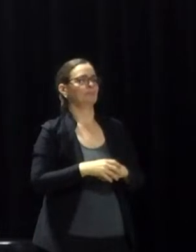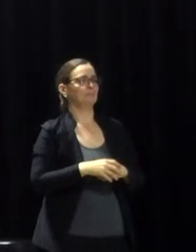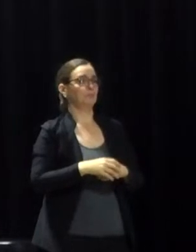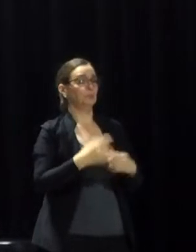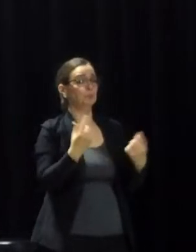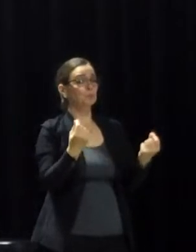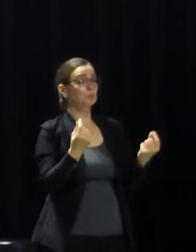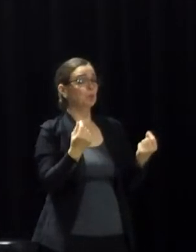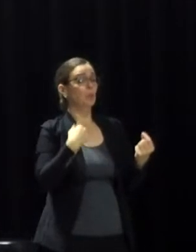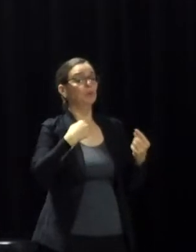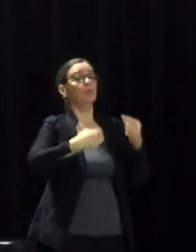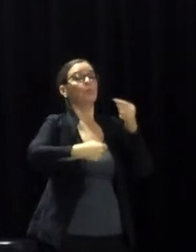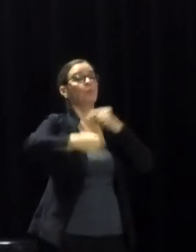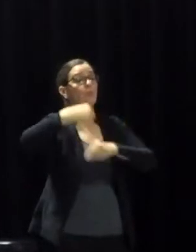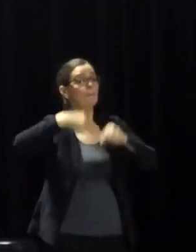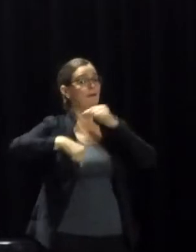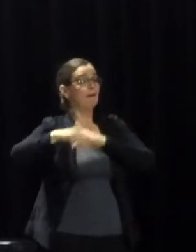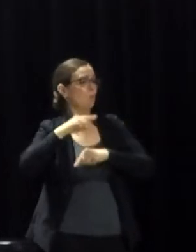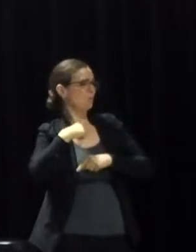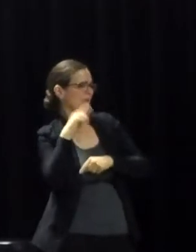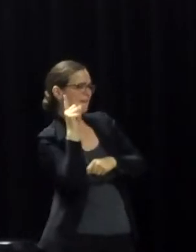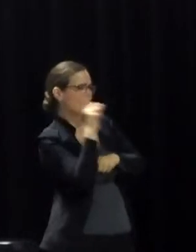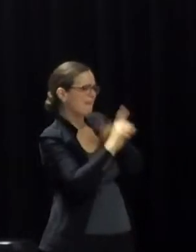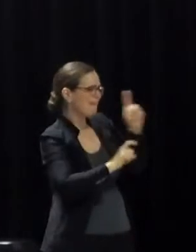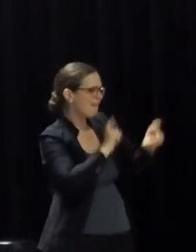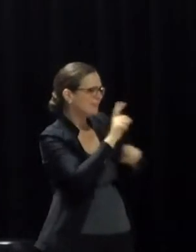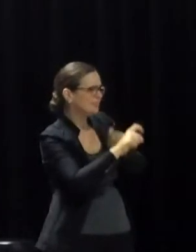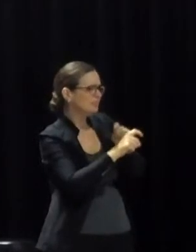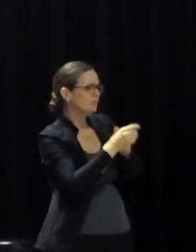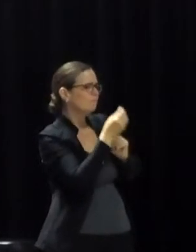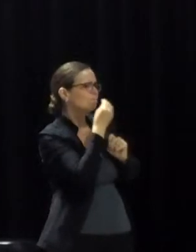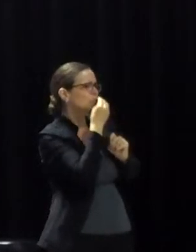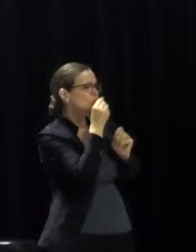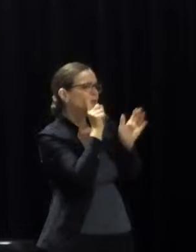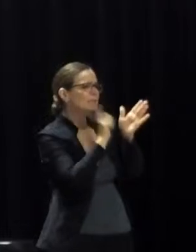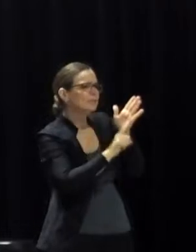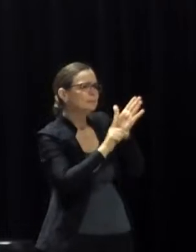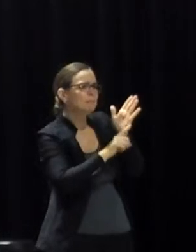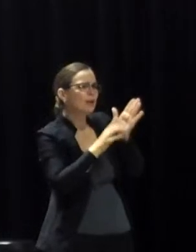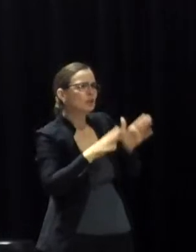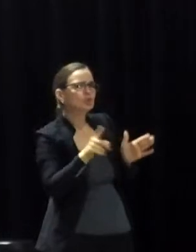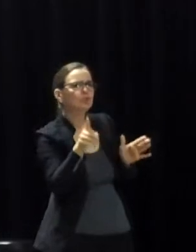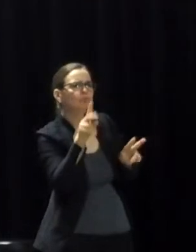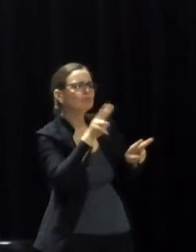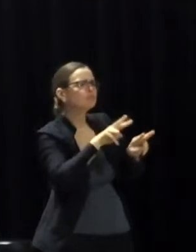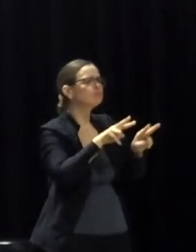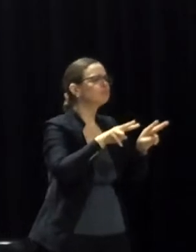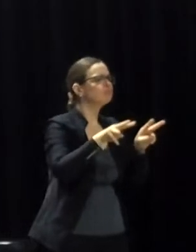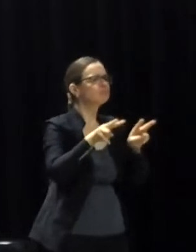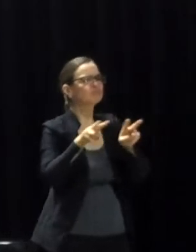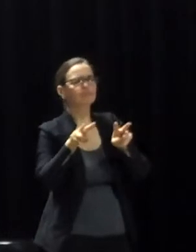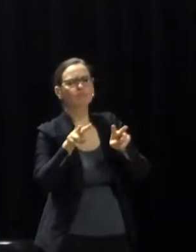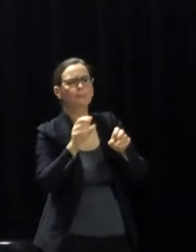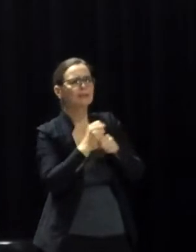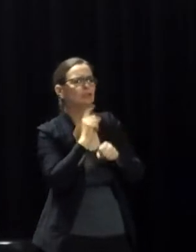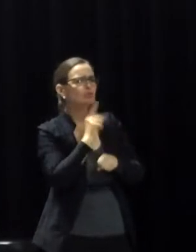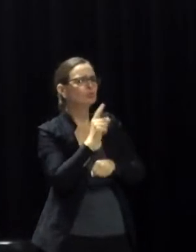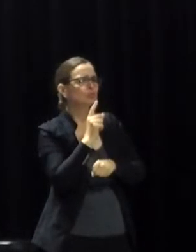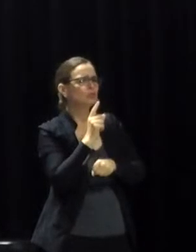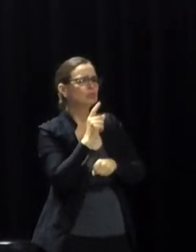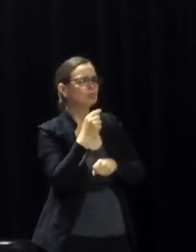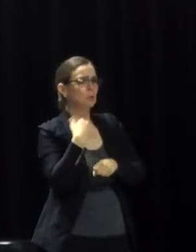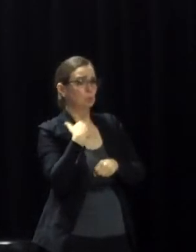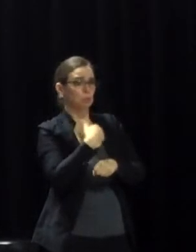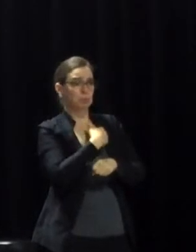the food inspectors to go and inspect them, those establishments. We did not find any of those things.